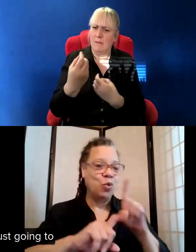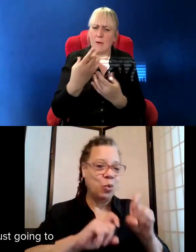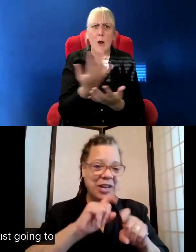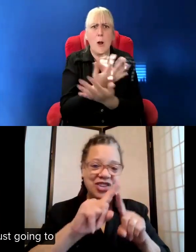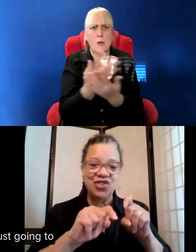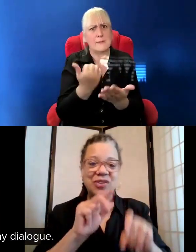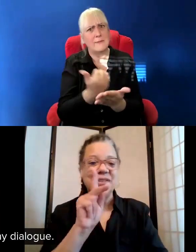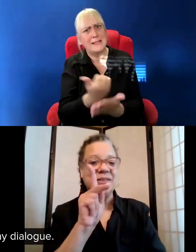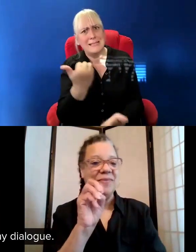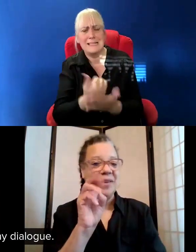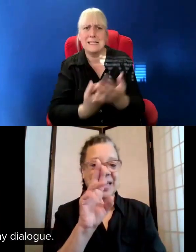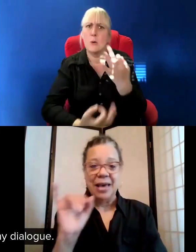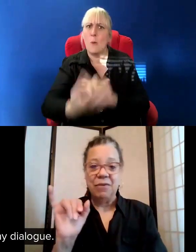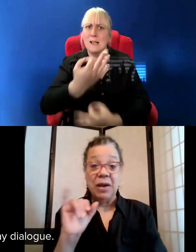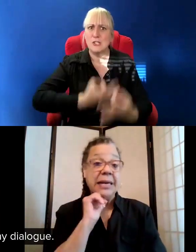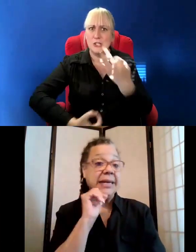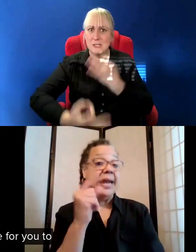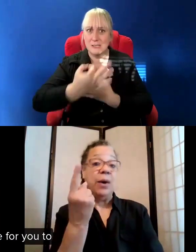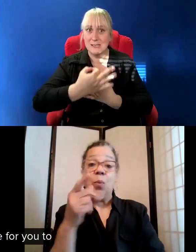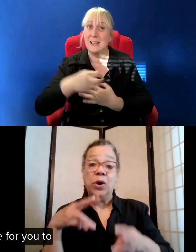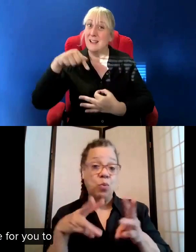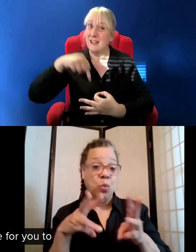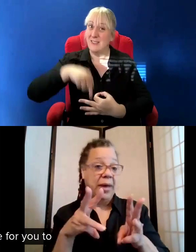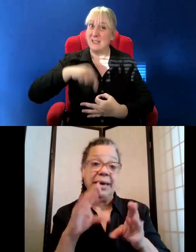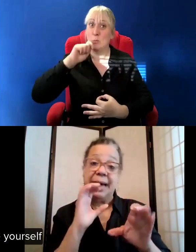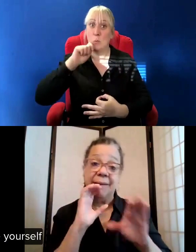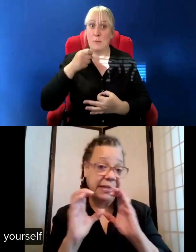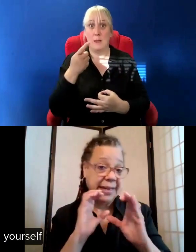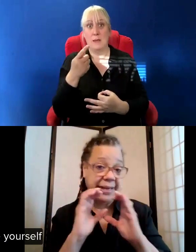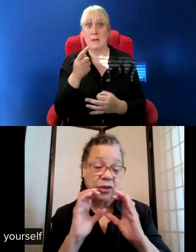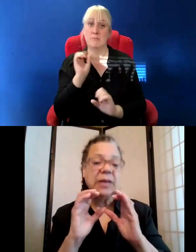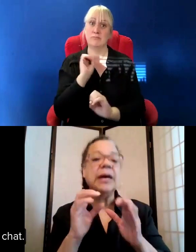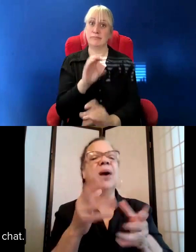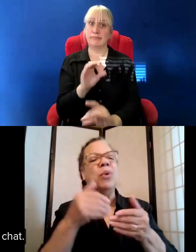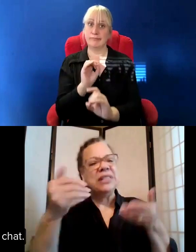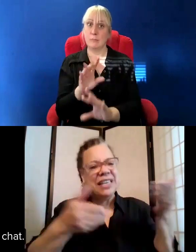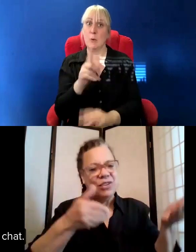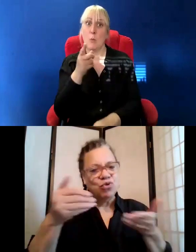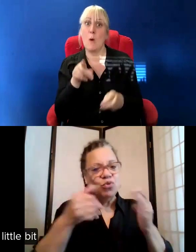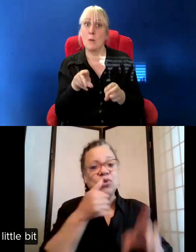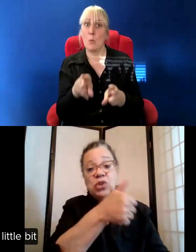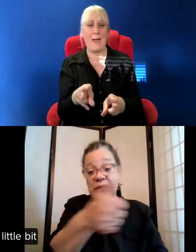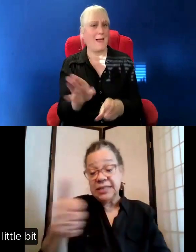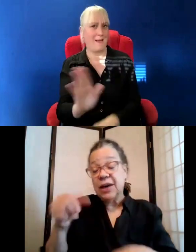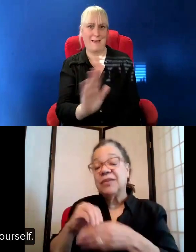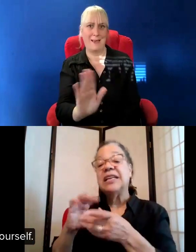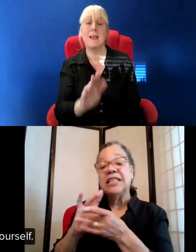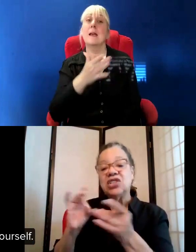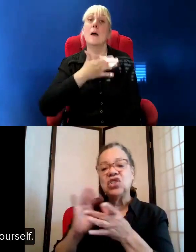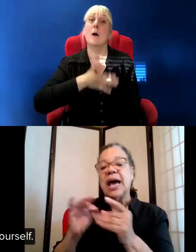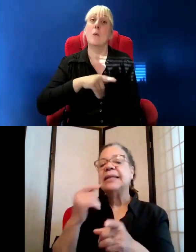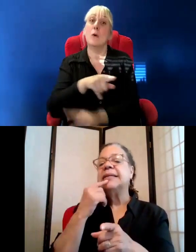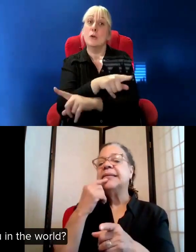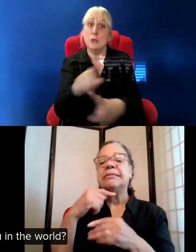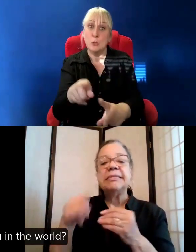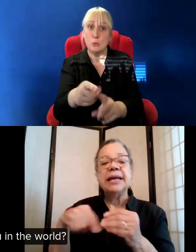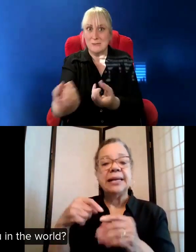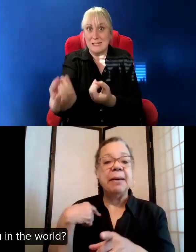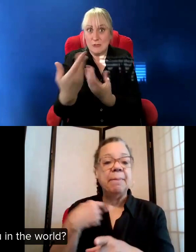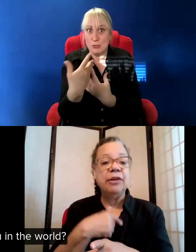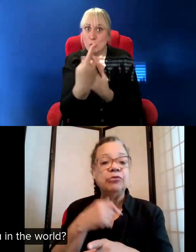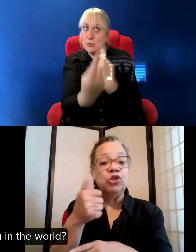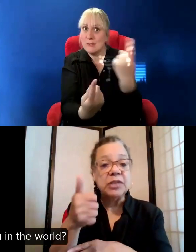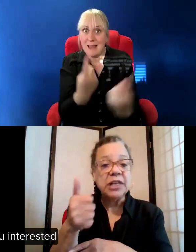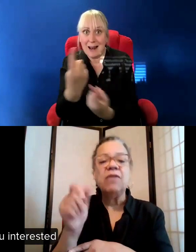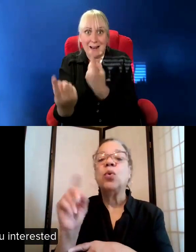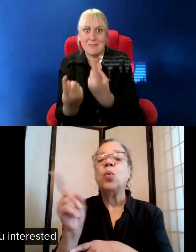This is not just going to be a one-way dialogue. I would love for you to introduce yourself in the chat. Tell us a little bit about yourself. Where are you